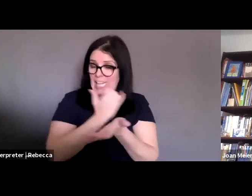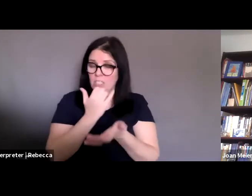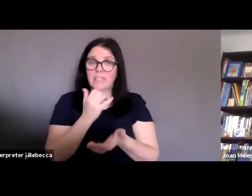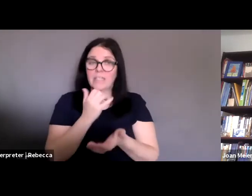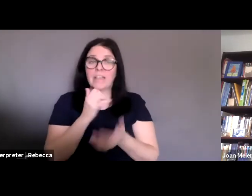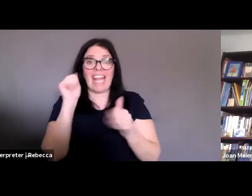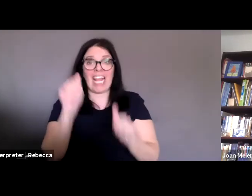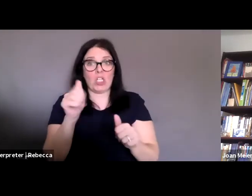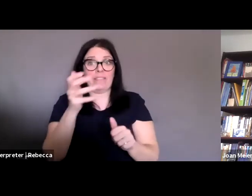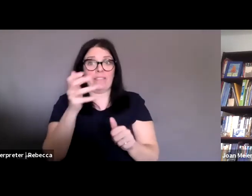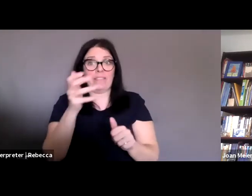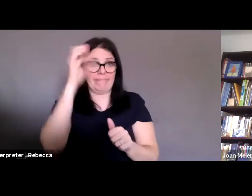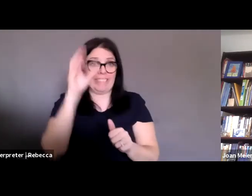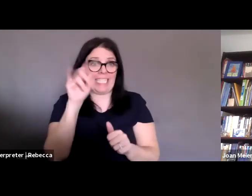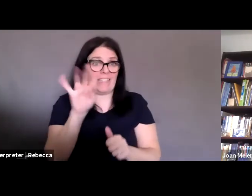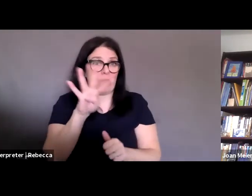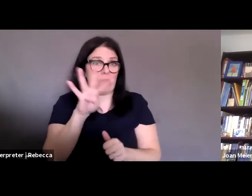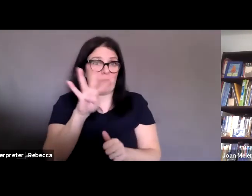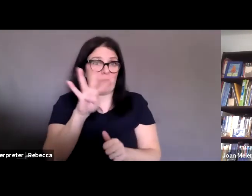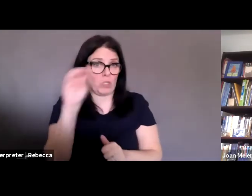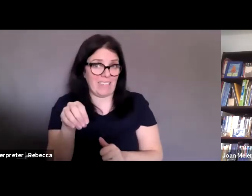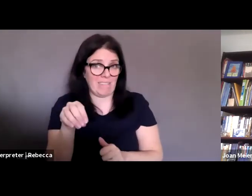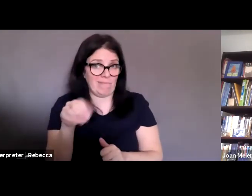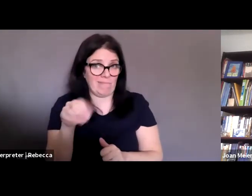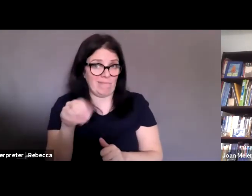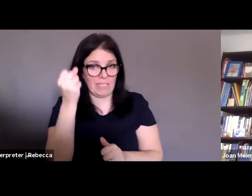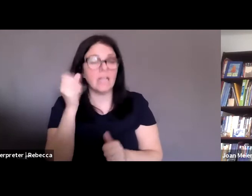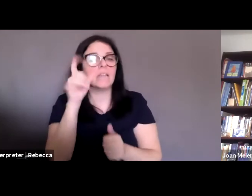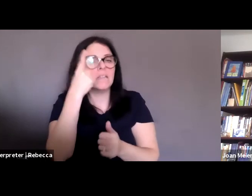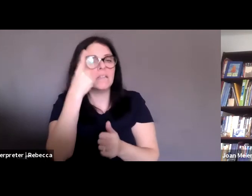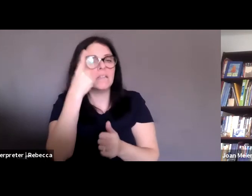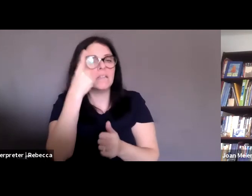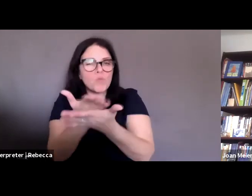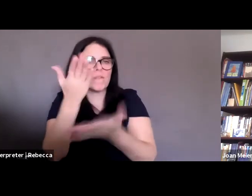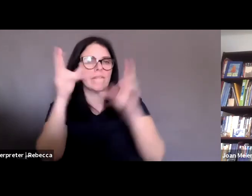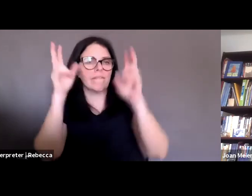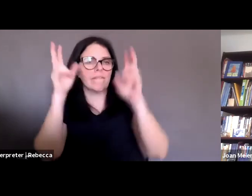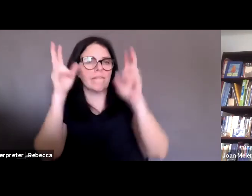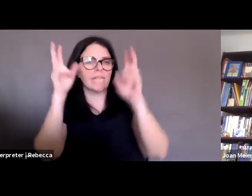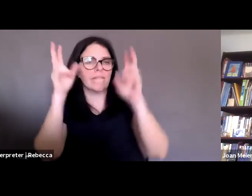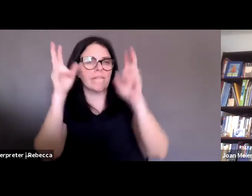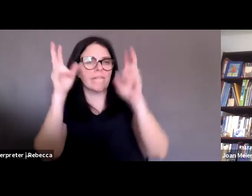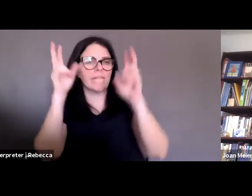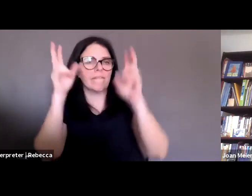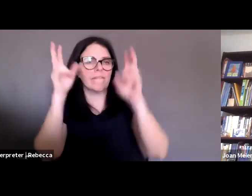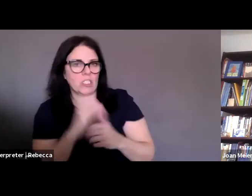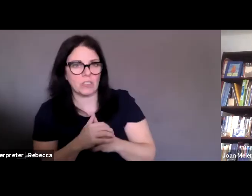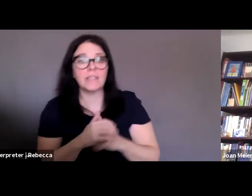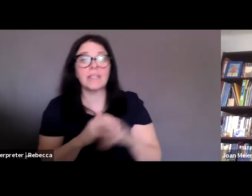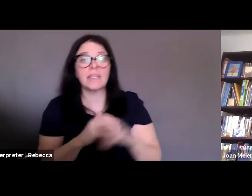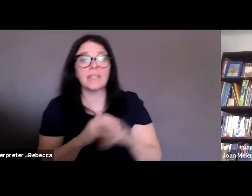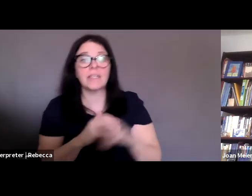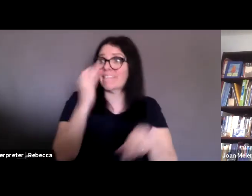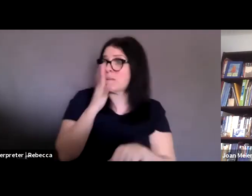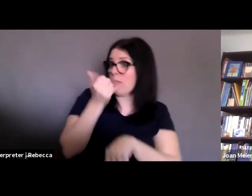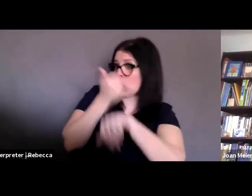time. And that is driven mostly from when they proved alienation, when the court decided it was true. When mothers accused fathers of alienation, they were